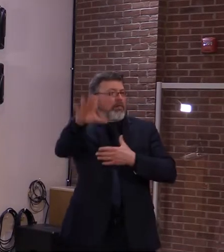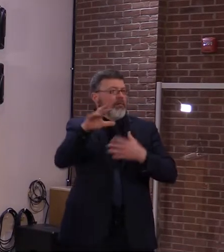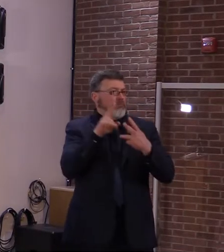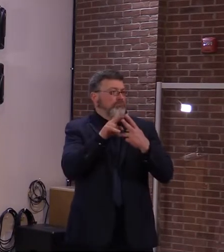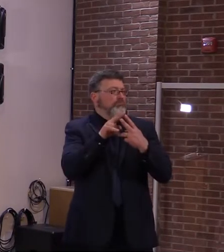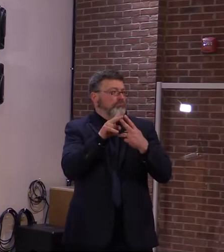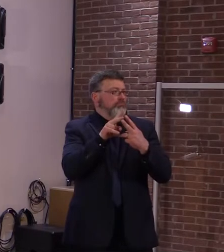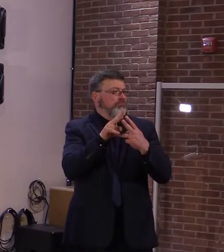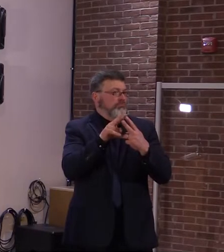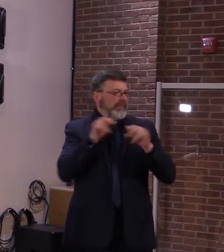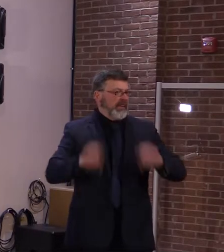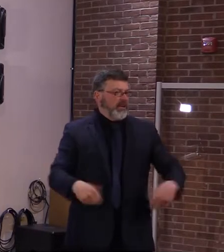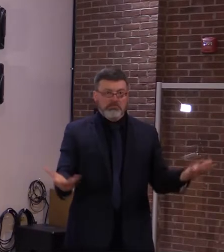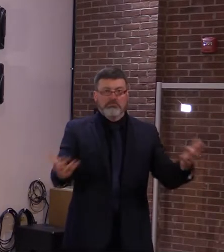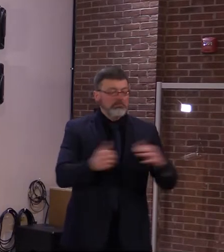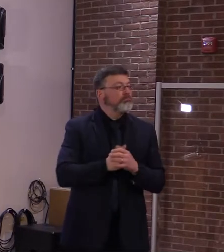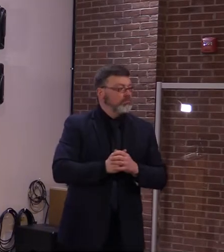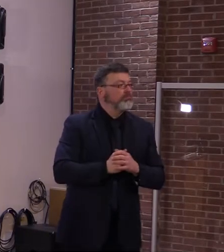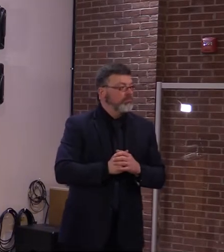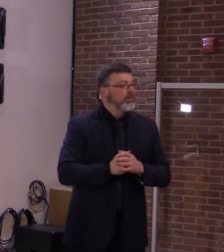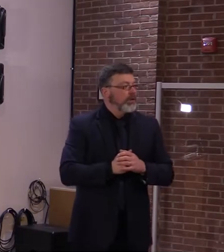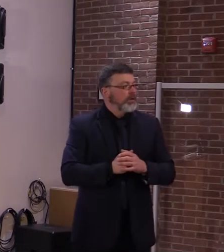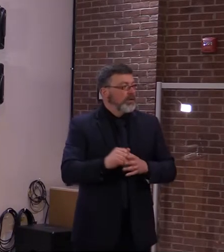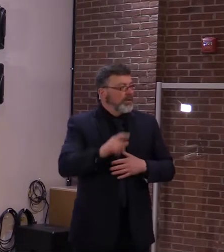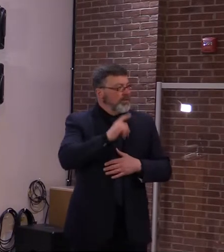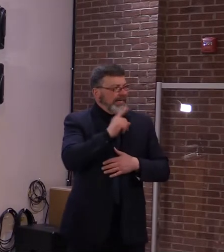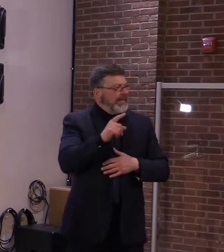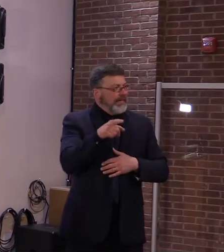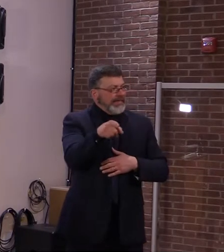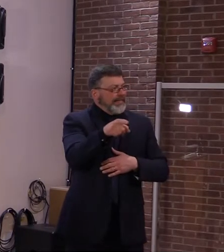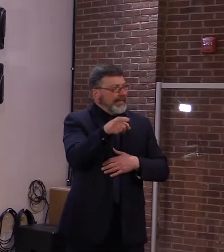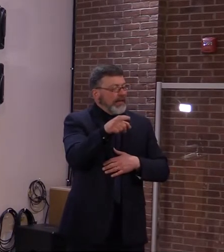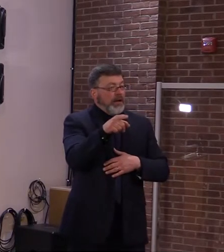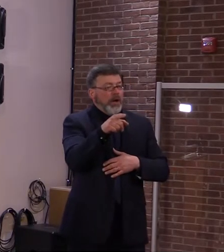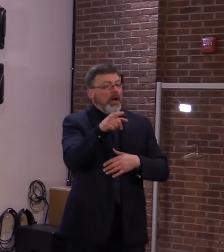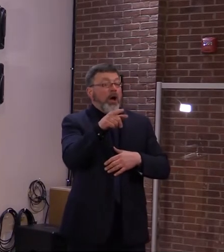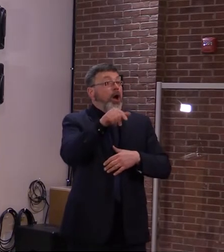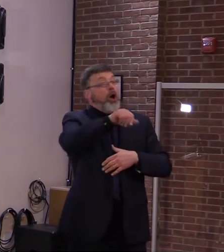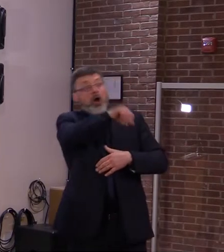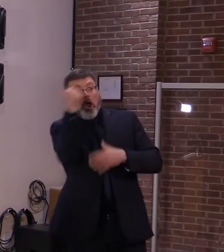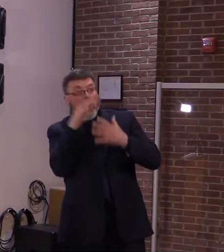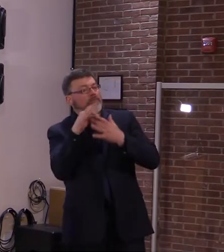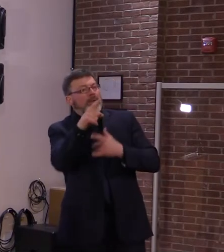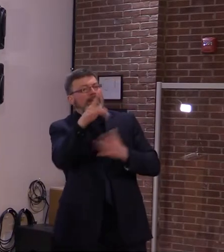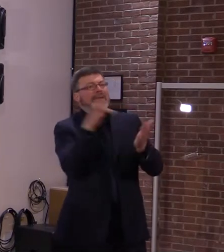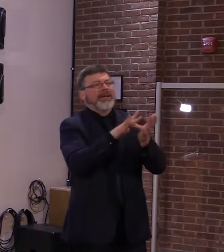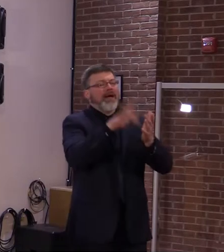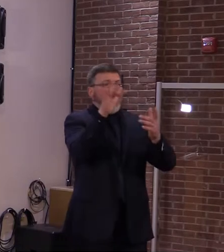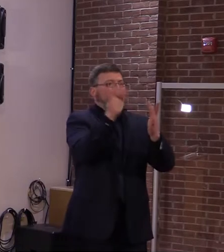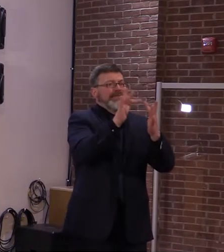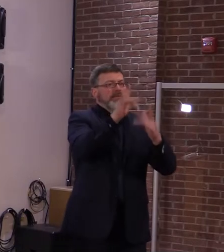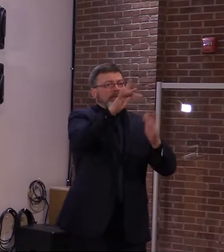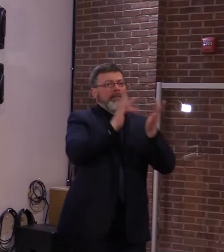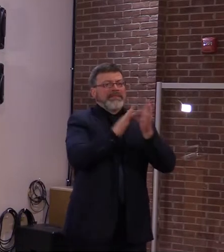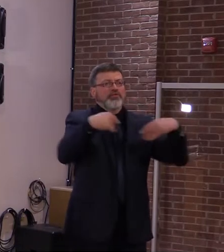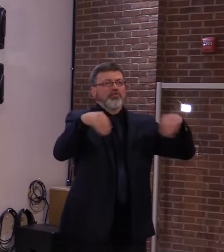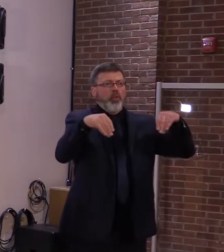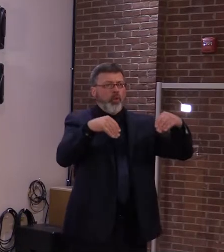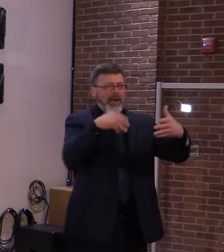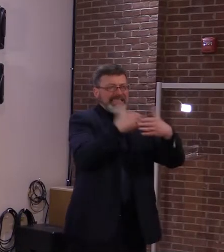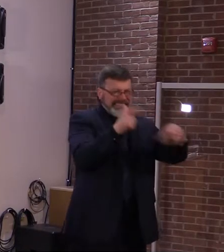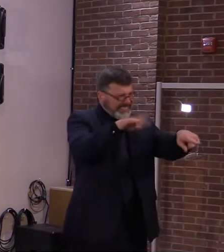available when and where you need it. If you or someone you know is struggling with substance use,